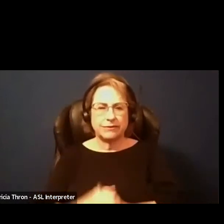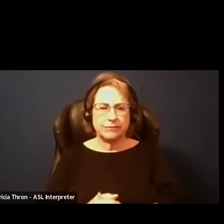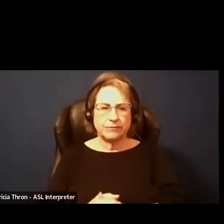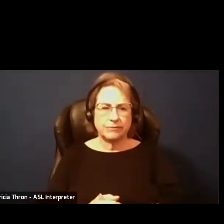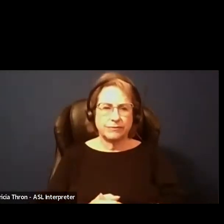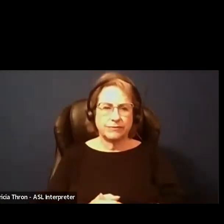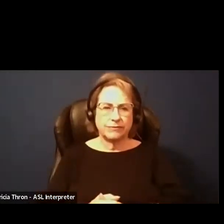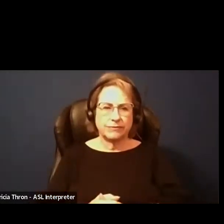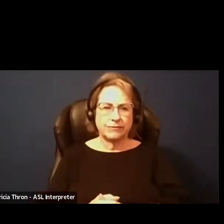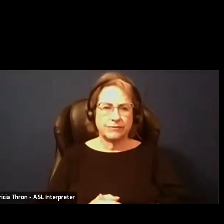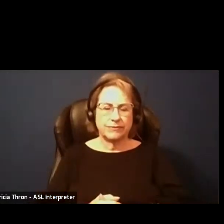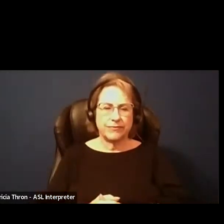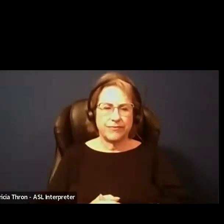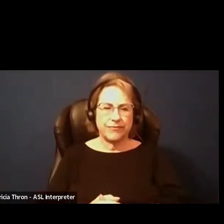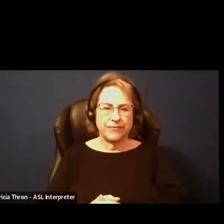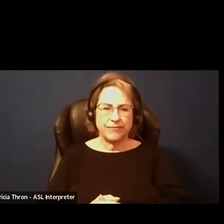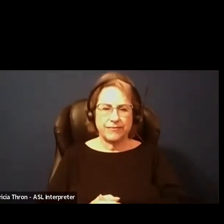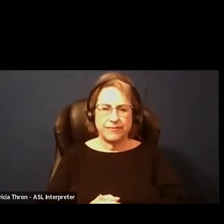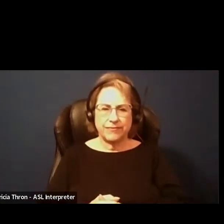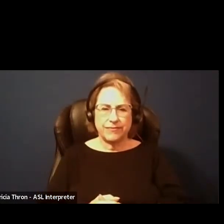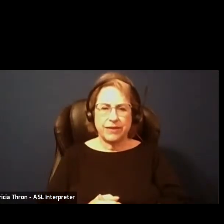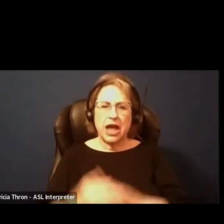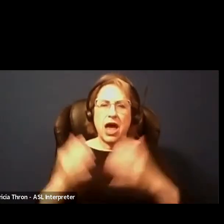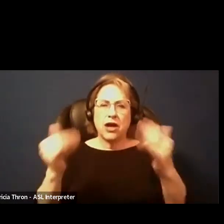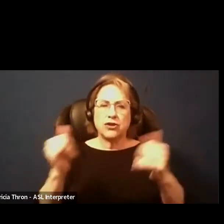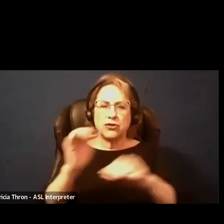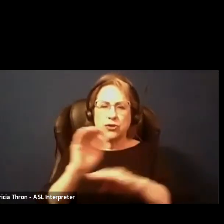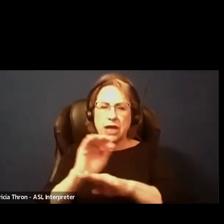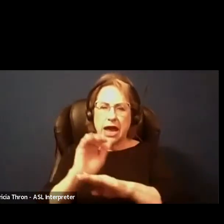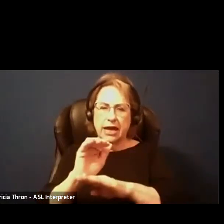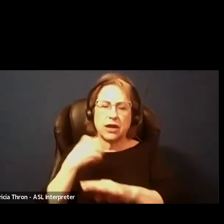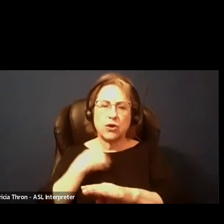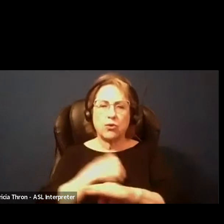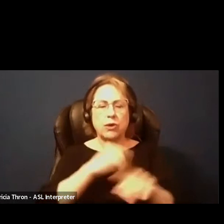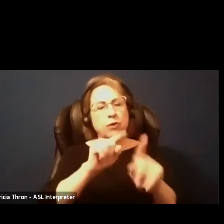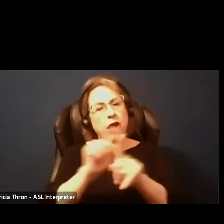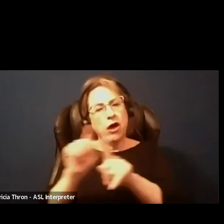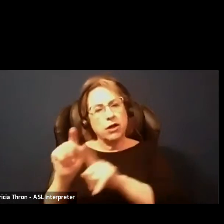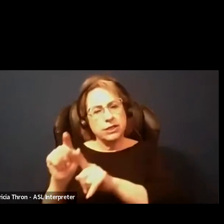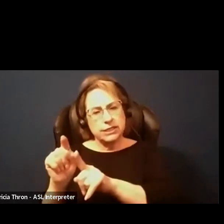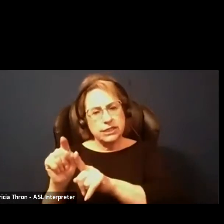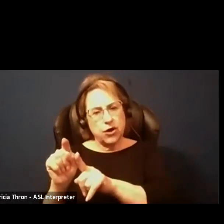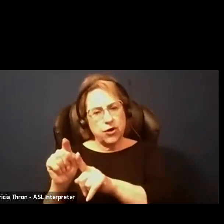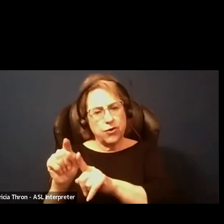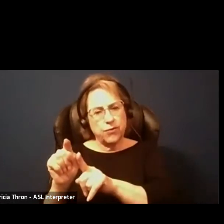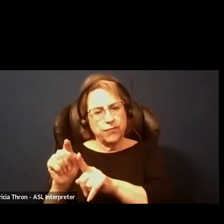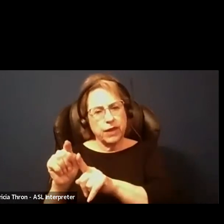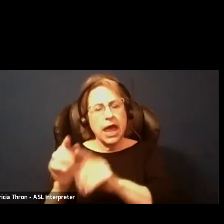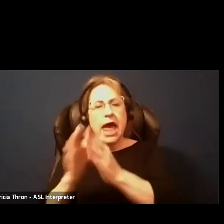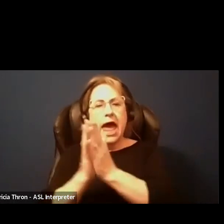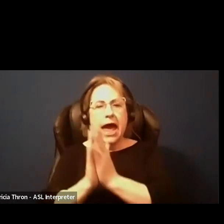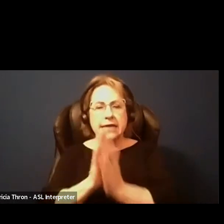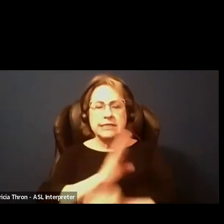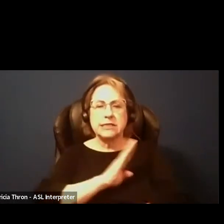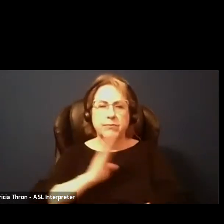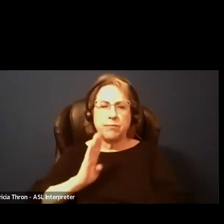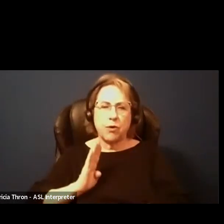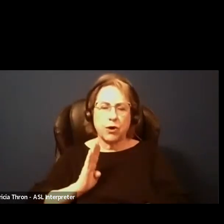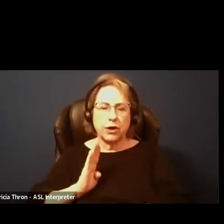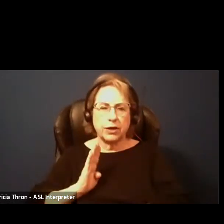Tech. All right. Tonight, we're also going to be asking the board to take action on